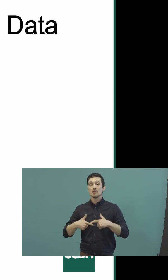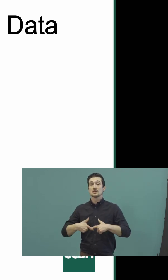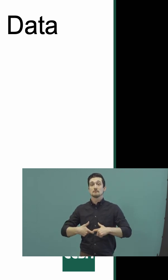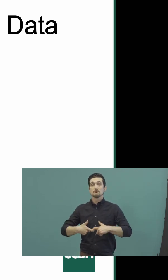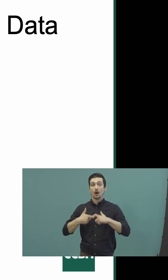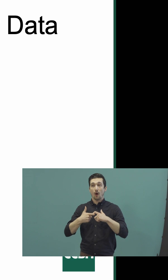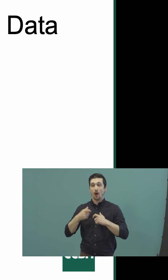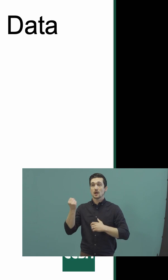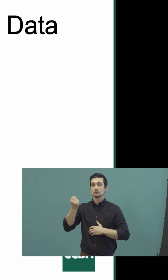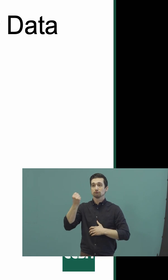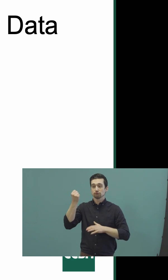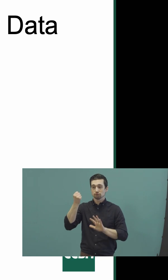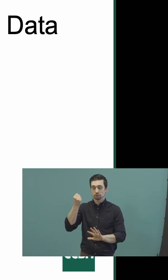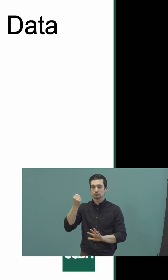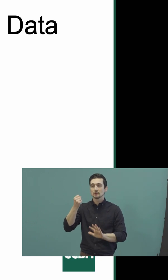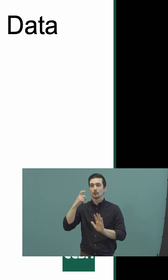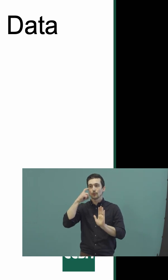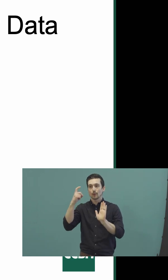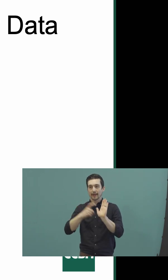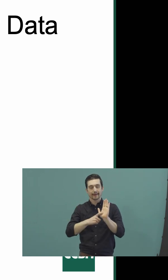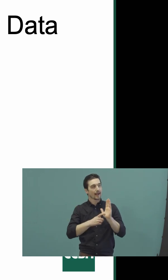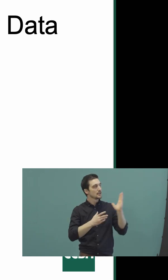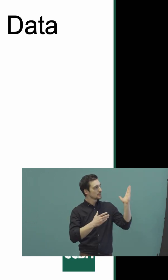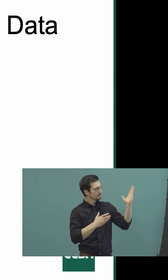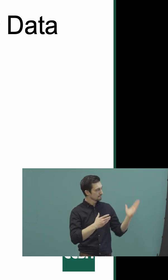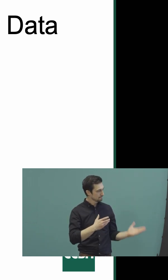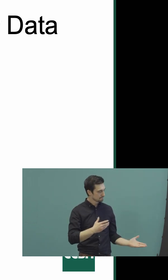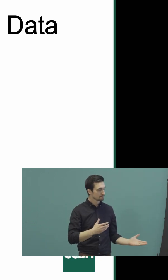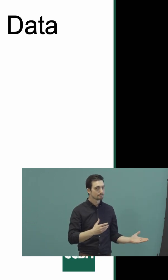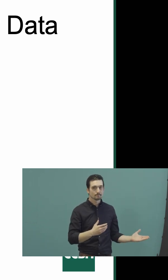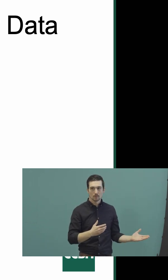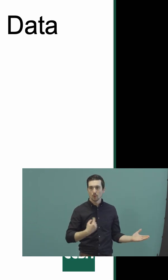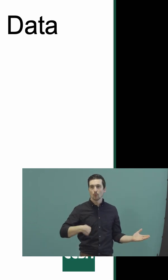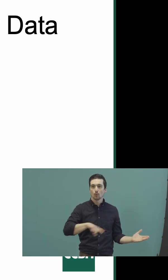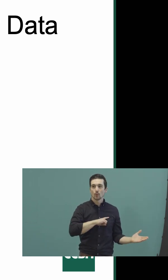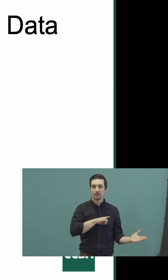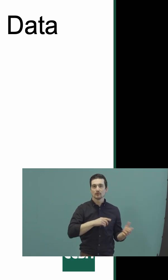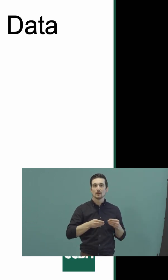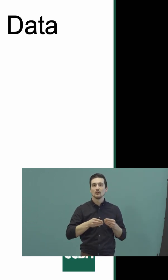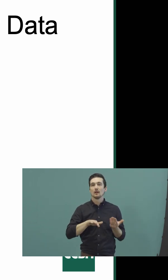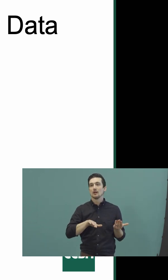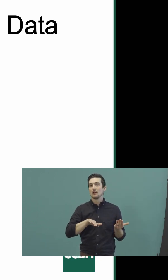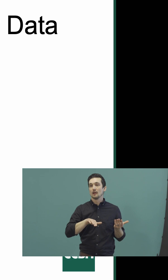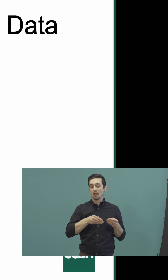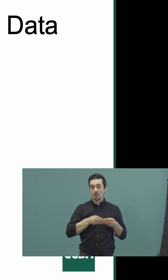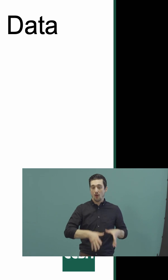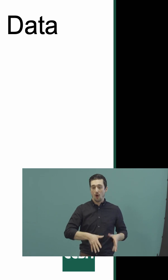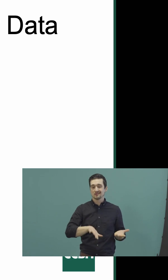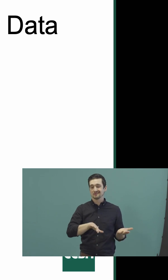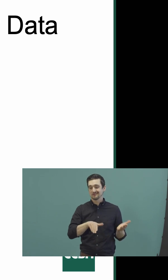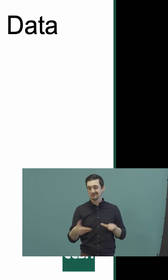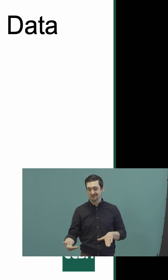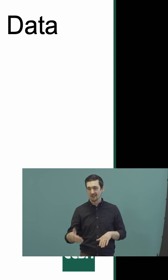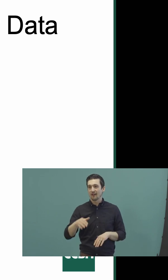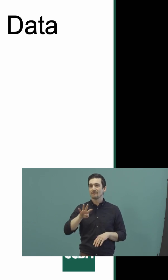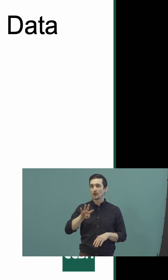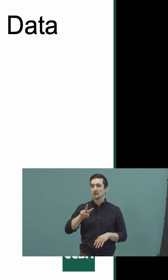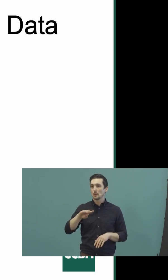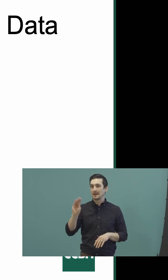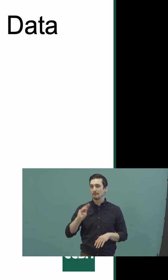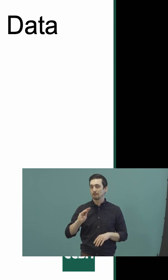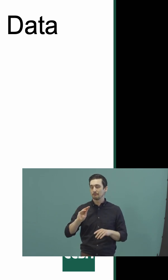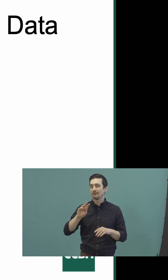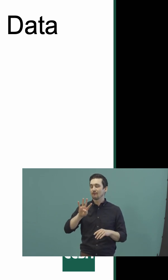and recognize these individuals. We have lost 42 people in our community who can never be